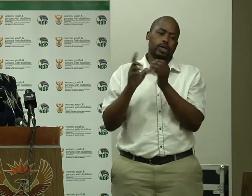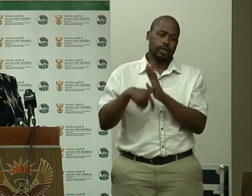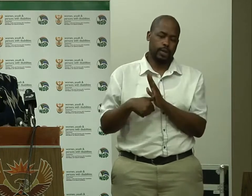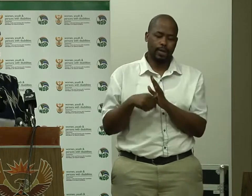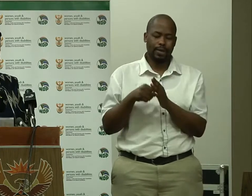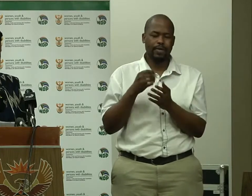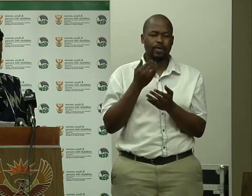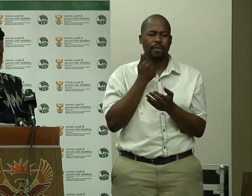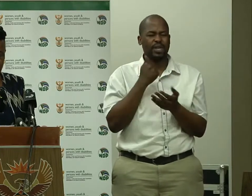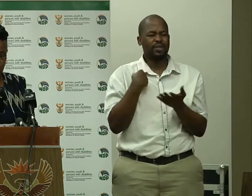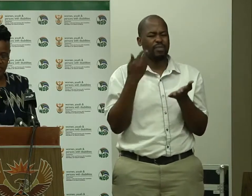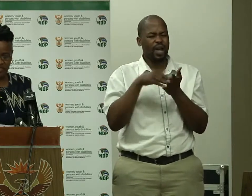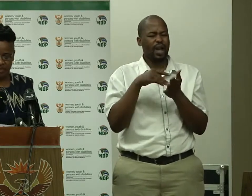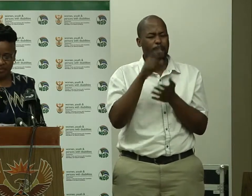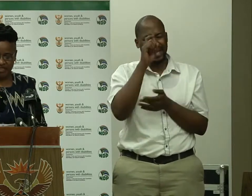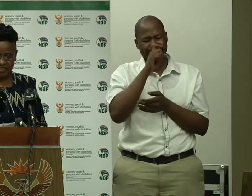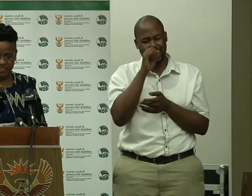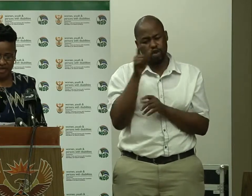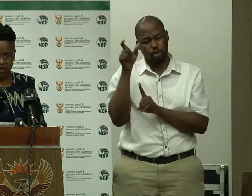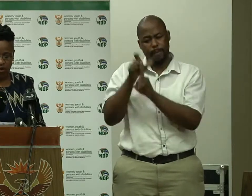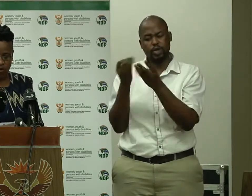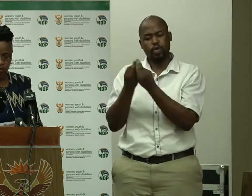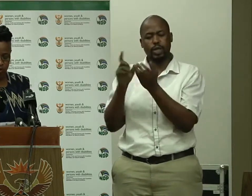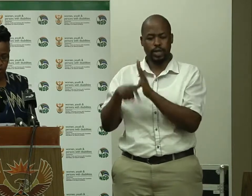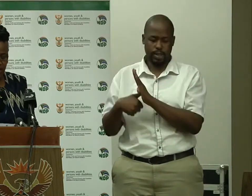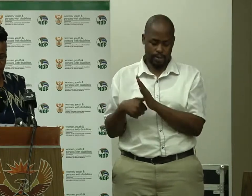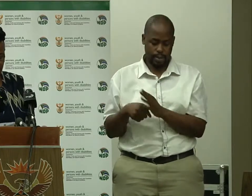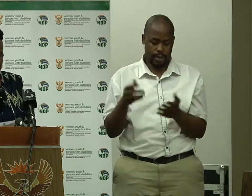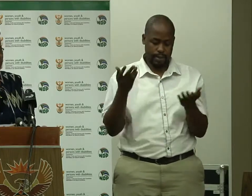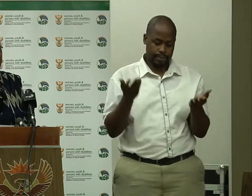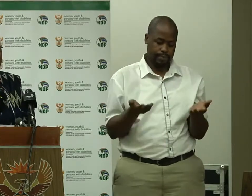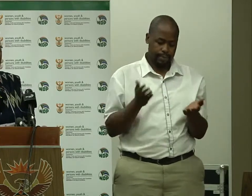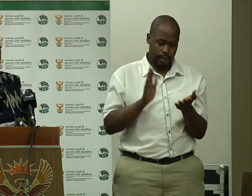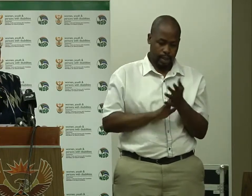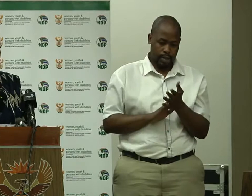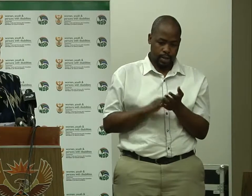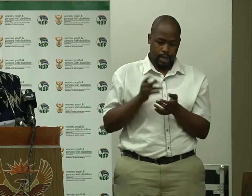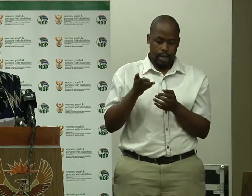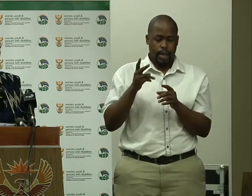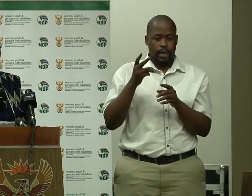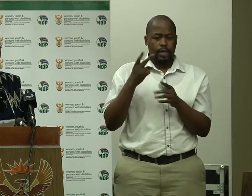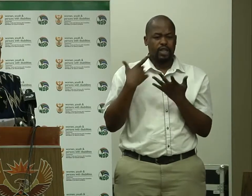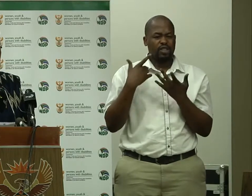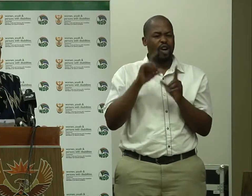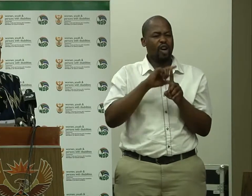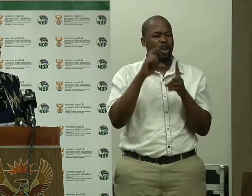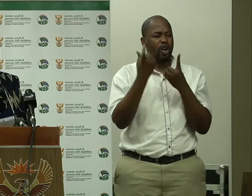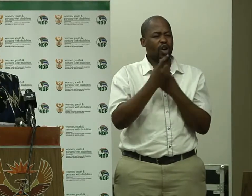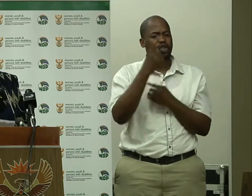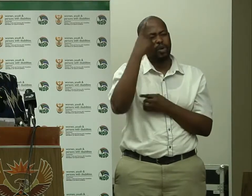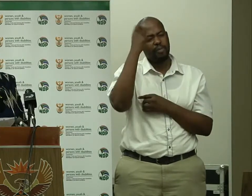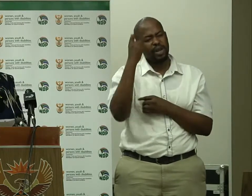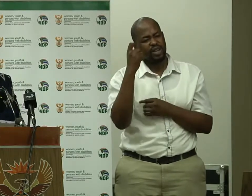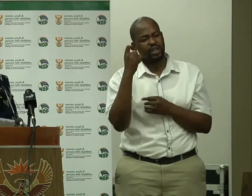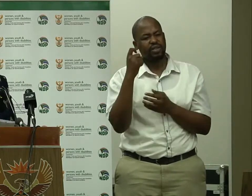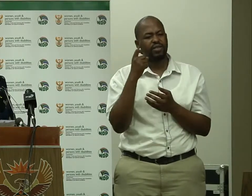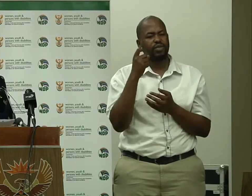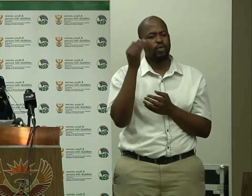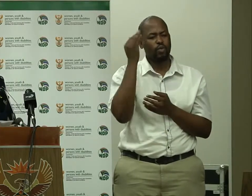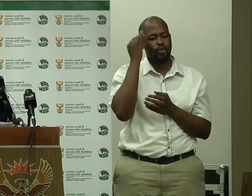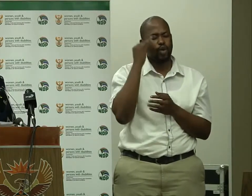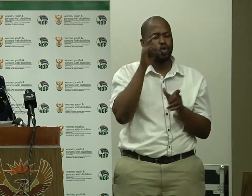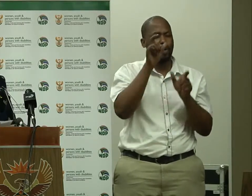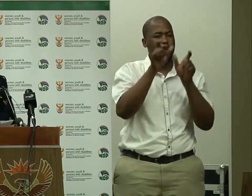Be a sister to a person with disabilities. Also, these cultural beliefs and all those, you know that